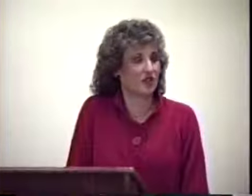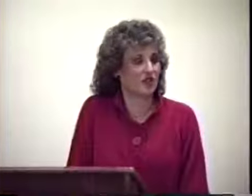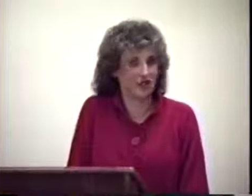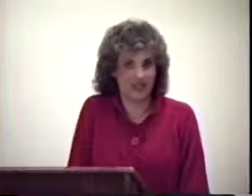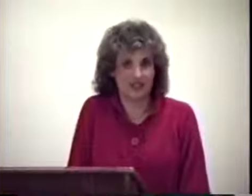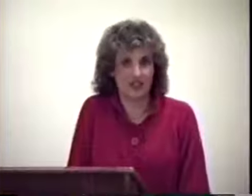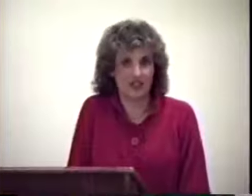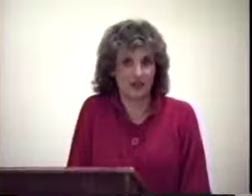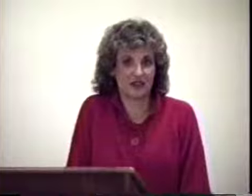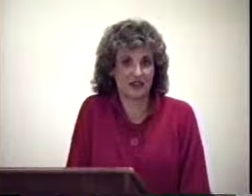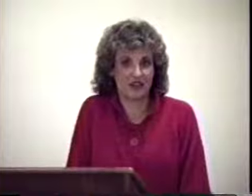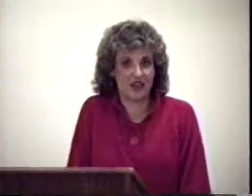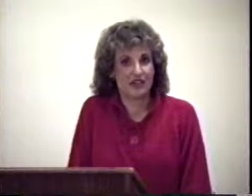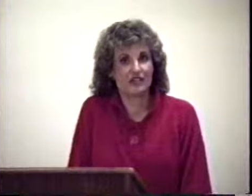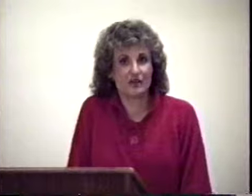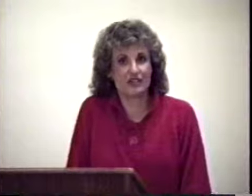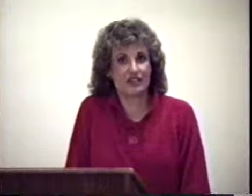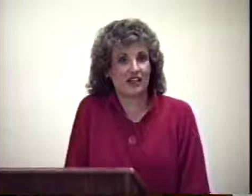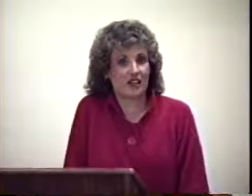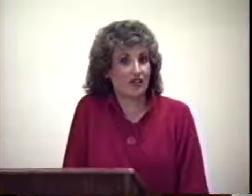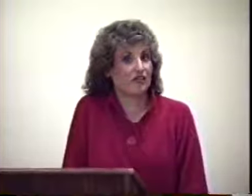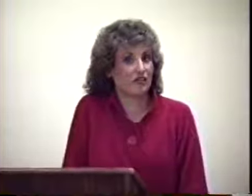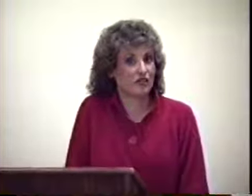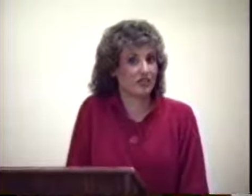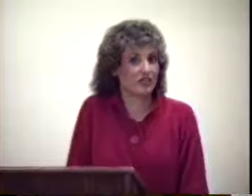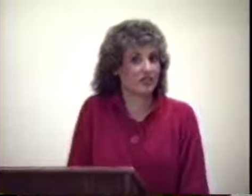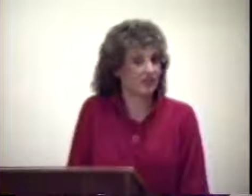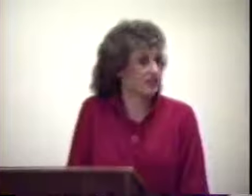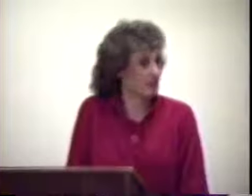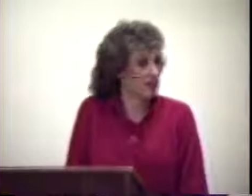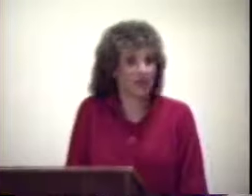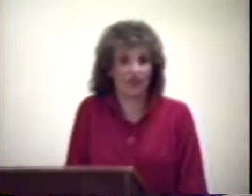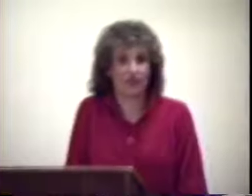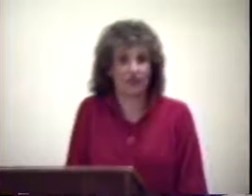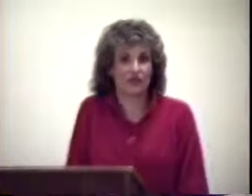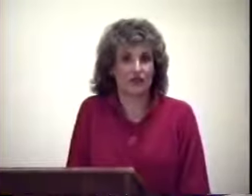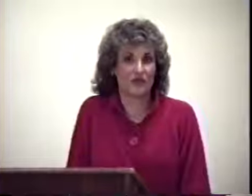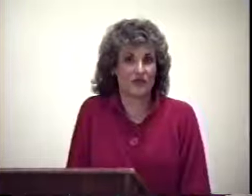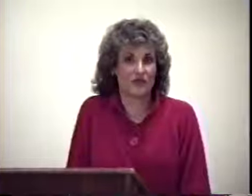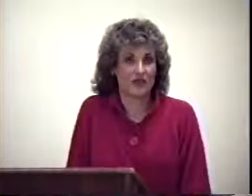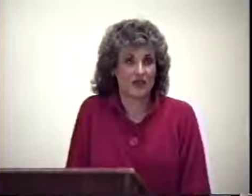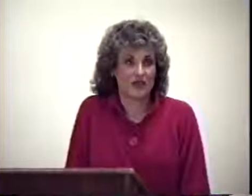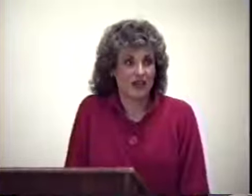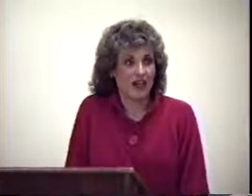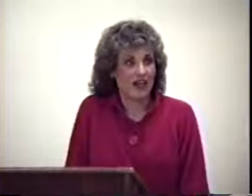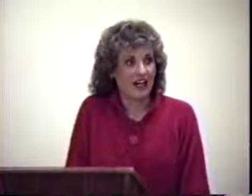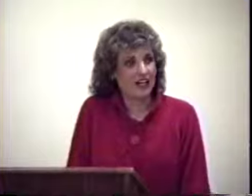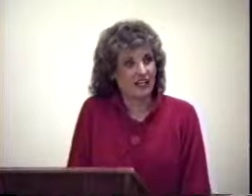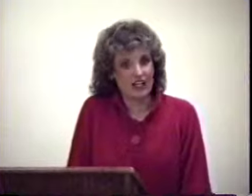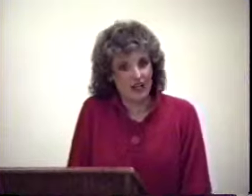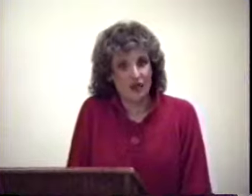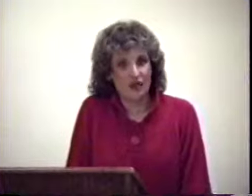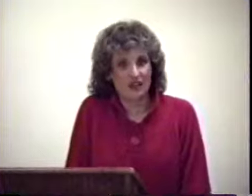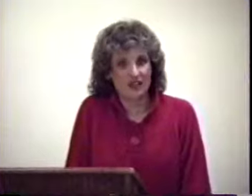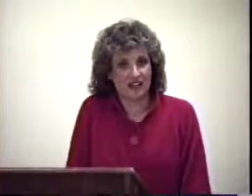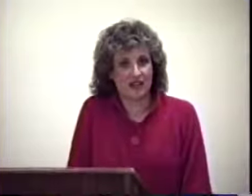to identify with them. So it's going to carry on for the generations in our culture. And I think the humor that can come